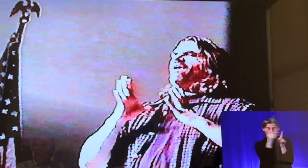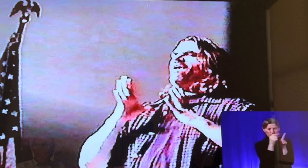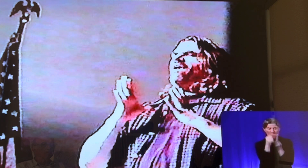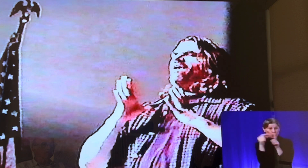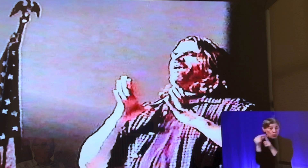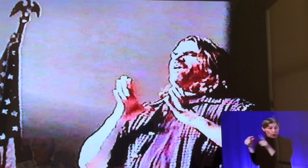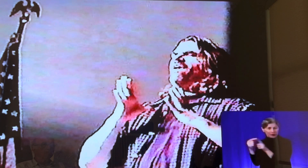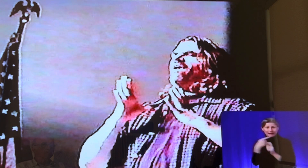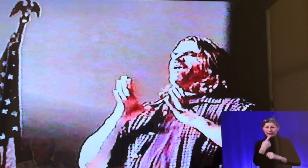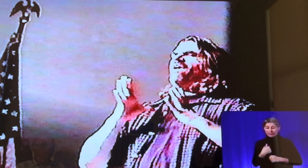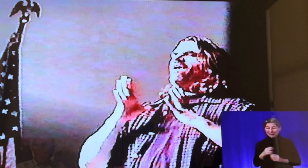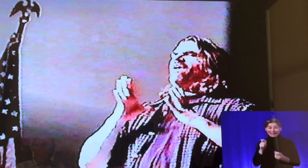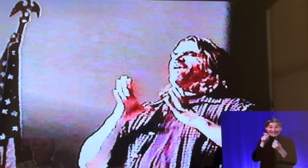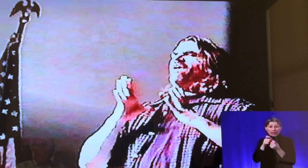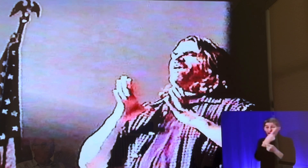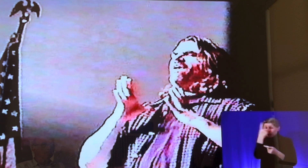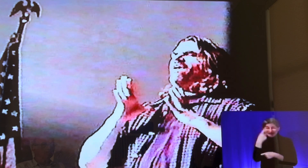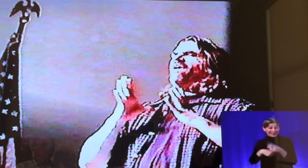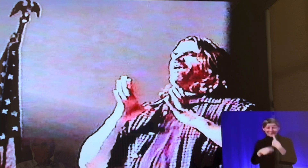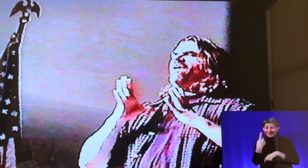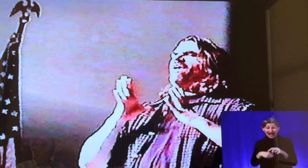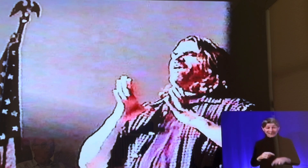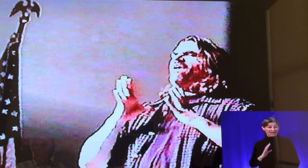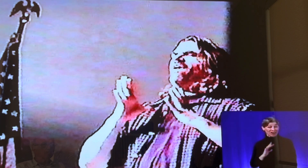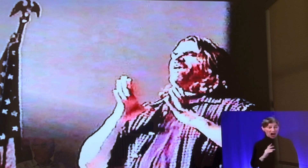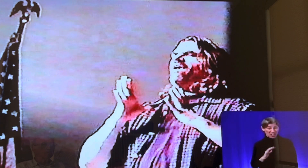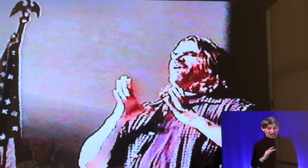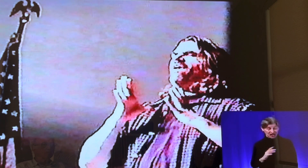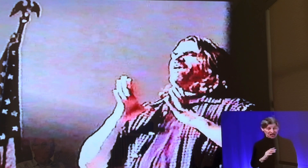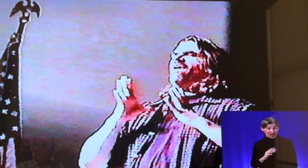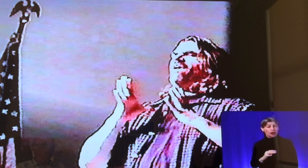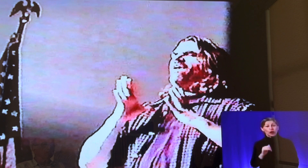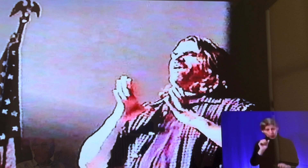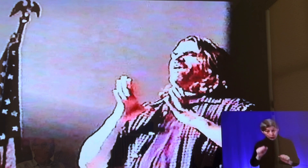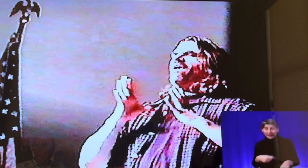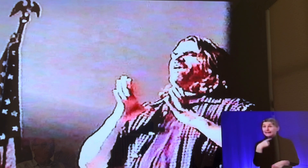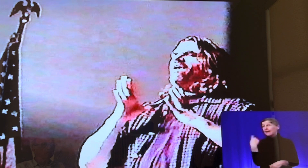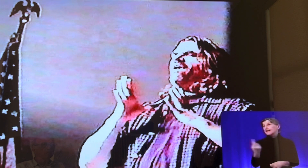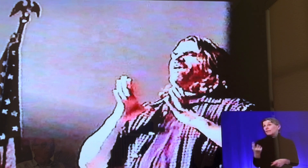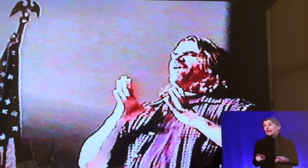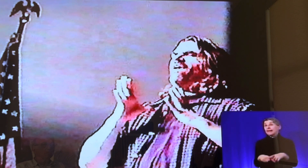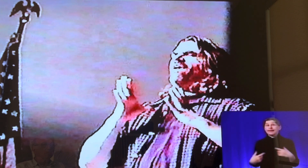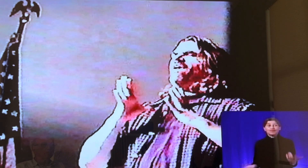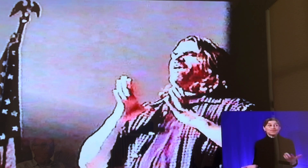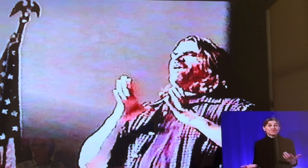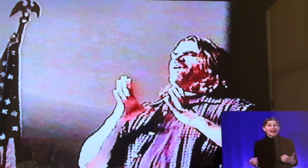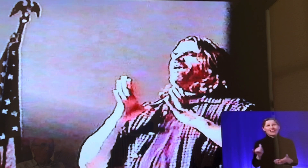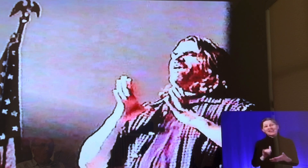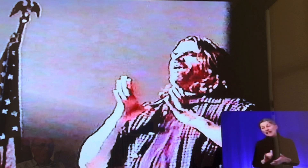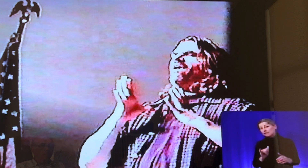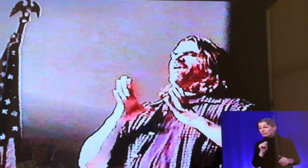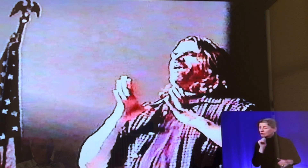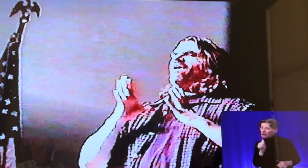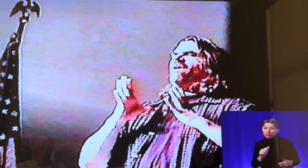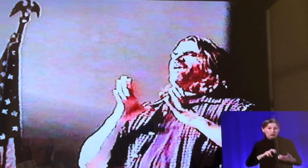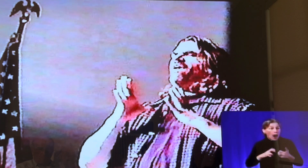me exactly, just because he signs fine, you can say something like, that's no problem, or that's